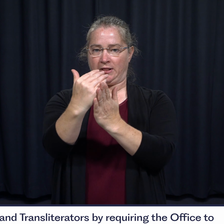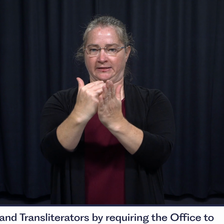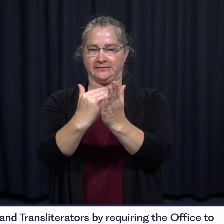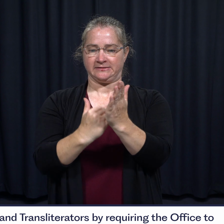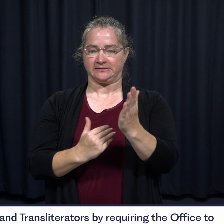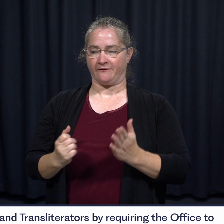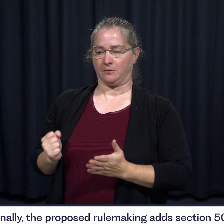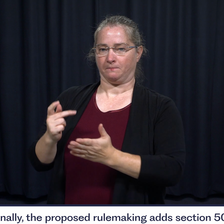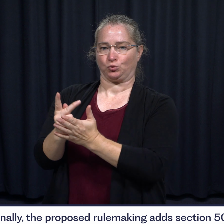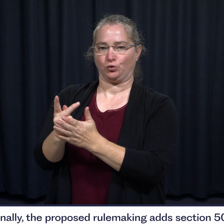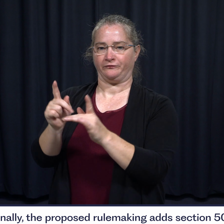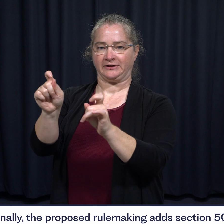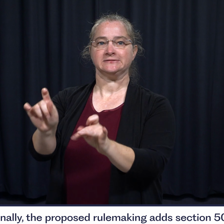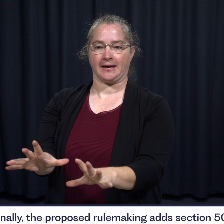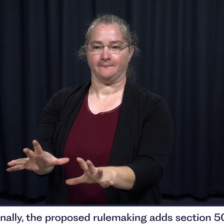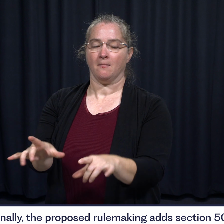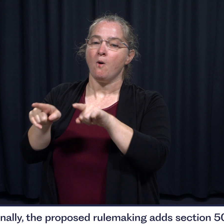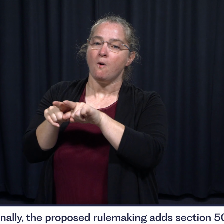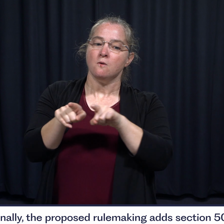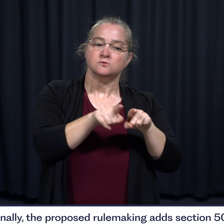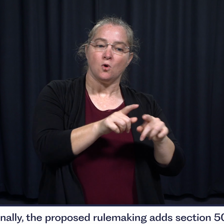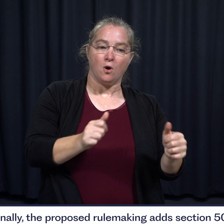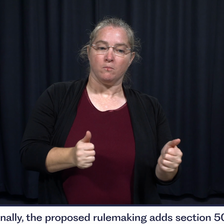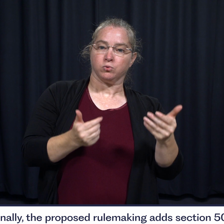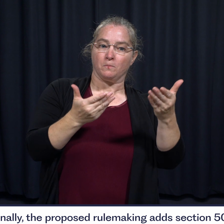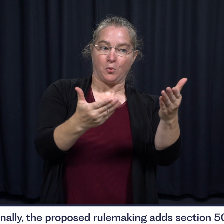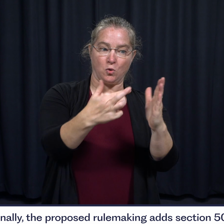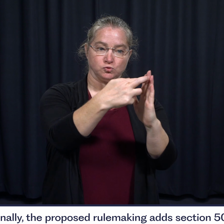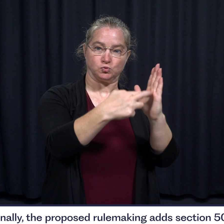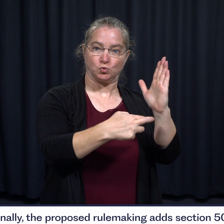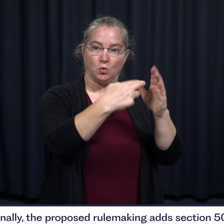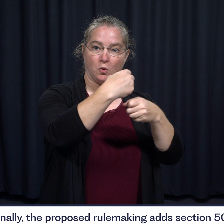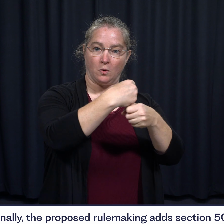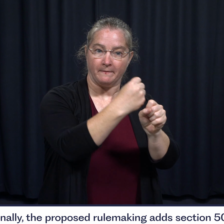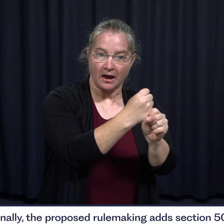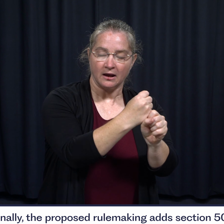examinations. Additionally, the proposed rulemaking adds Section